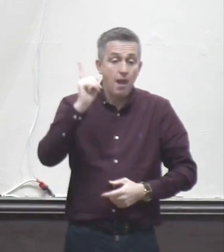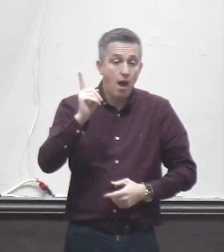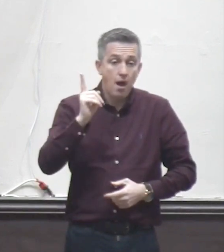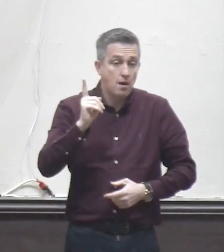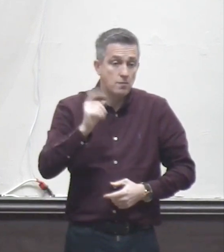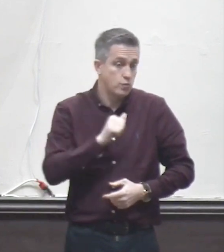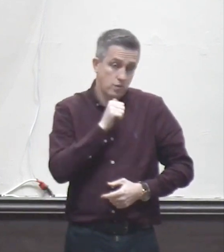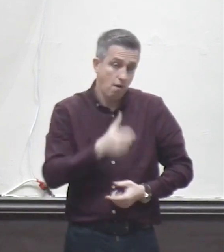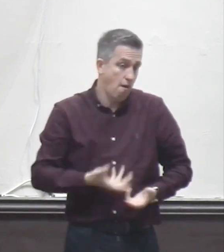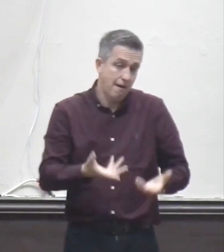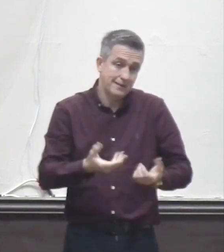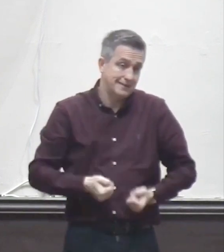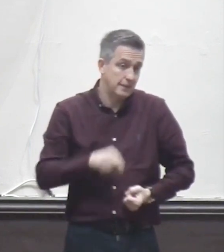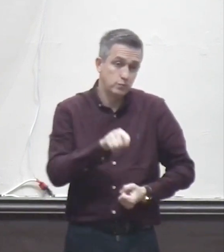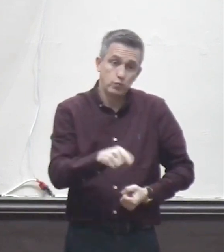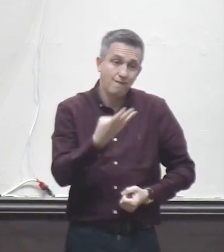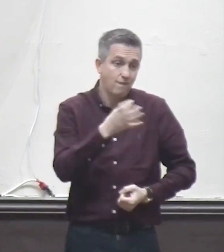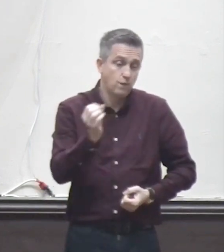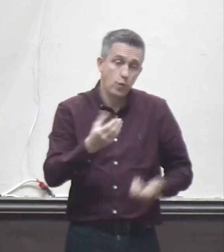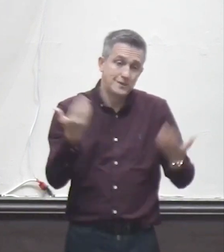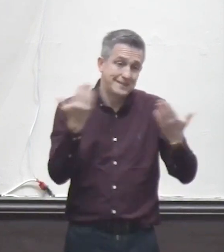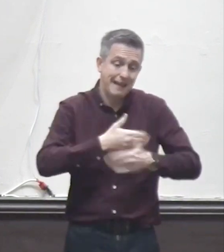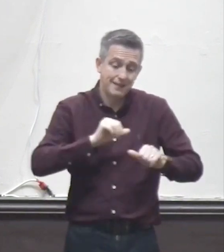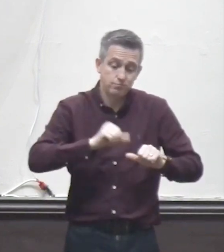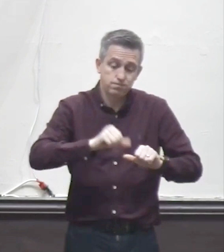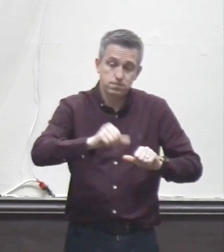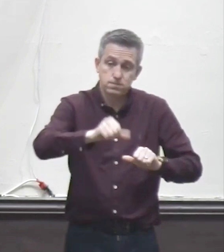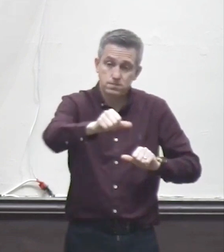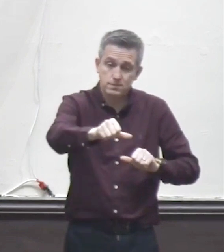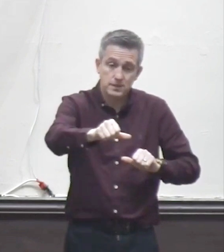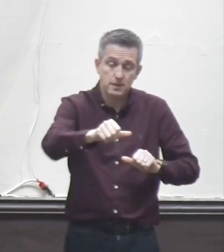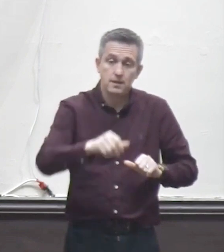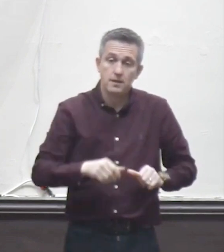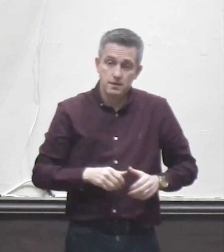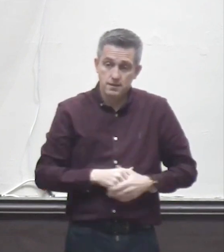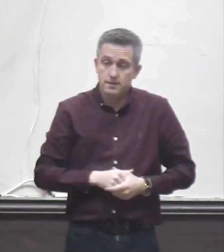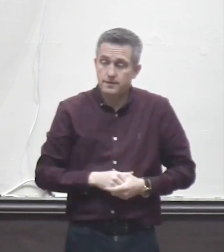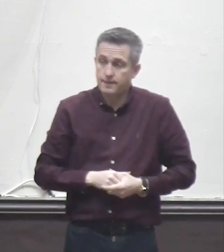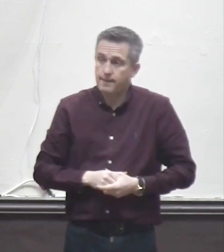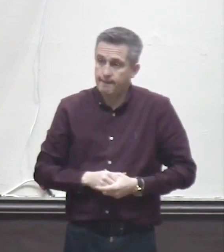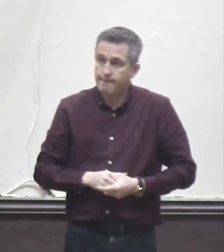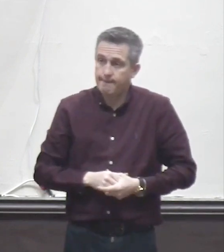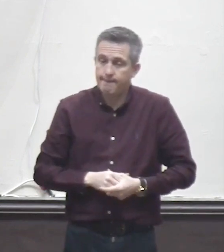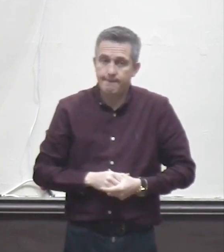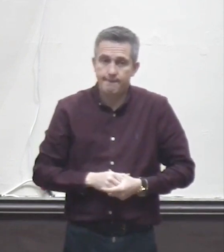accept from him his salah for 40 nights, and other ahadith that he has committed with Allah shirk.